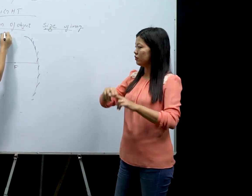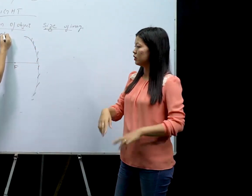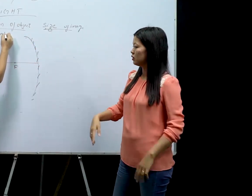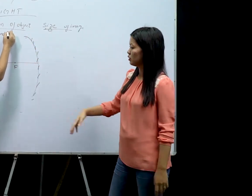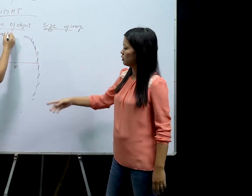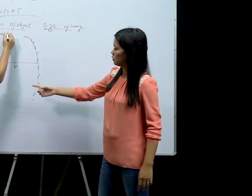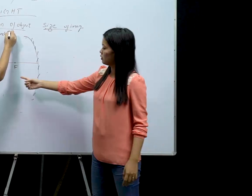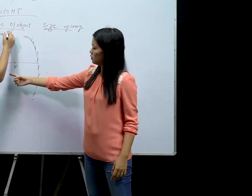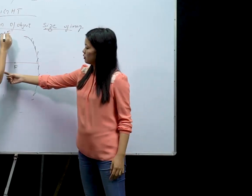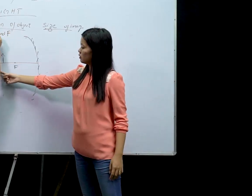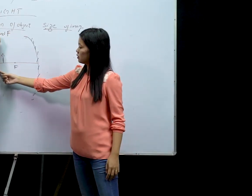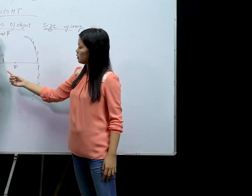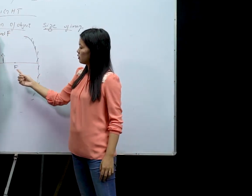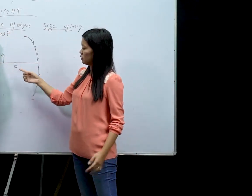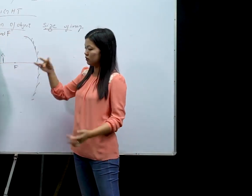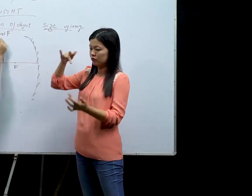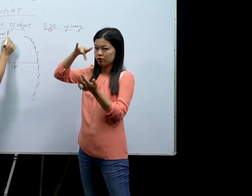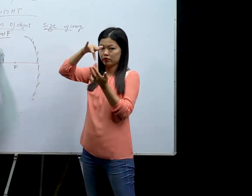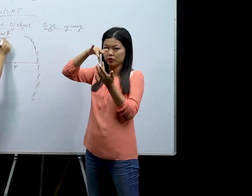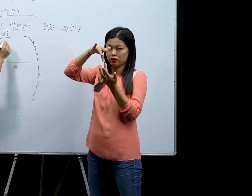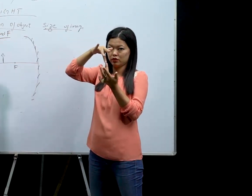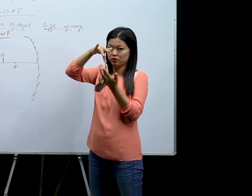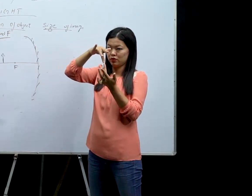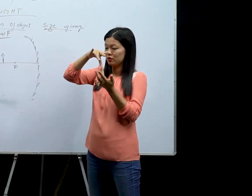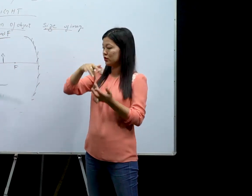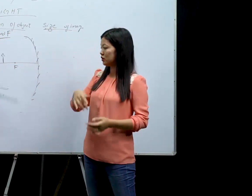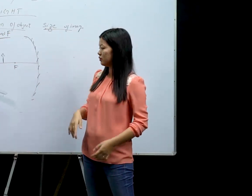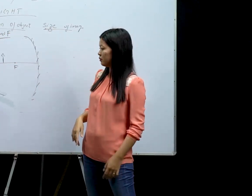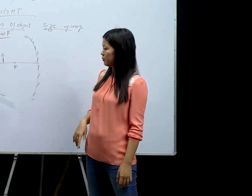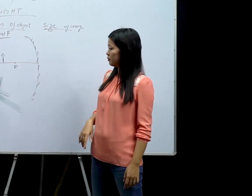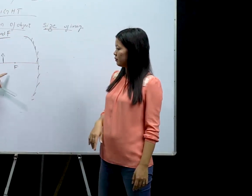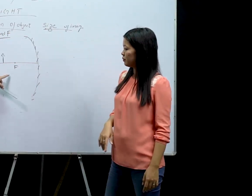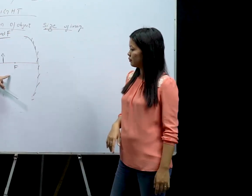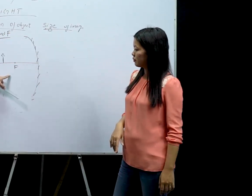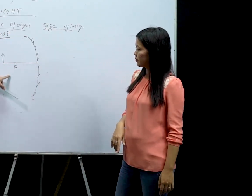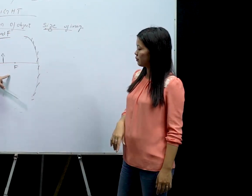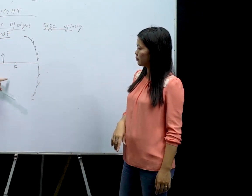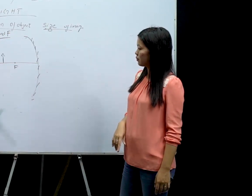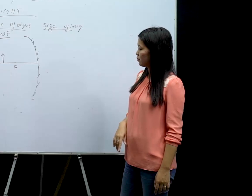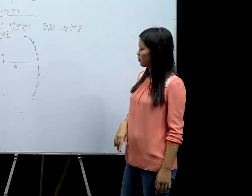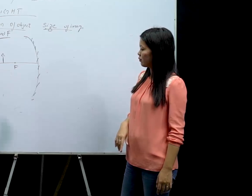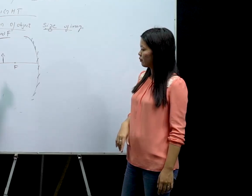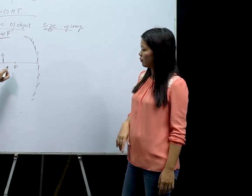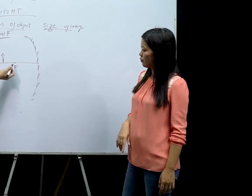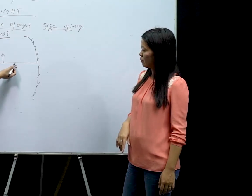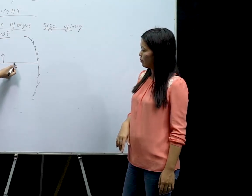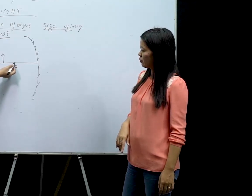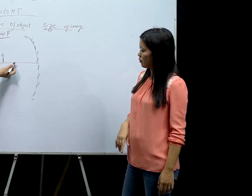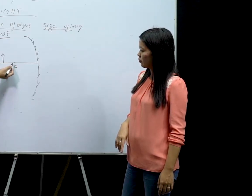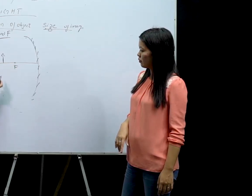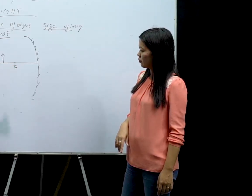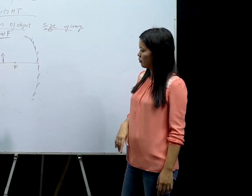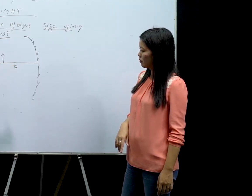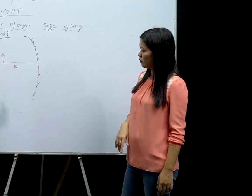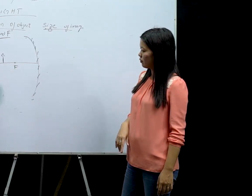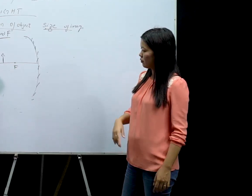and F. Okay, that means between center of curvature and F, right? It is very clear from this